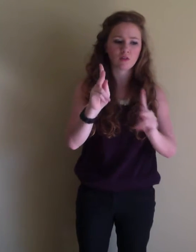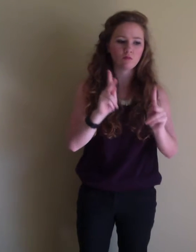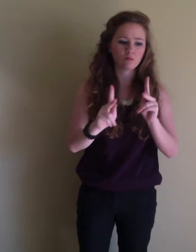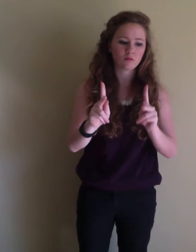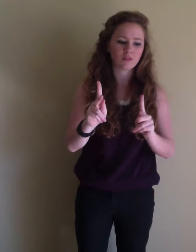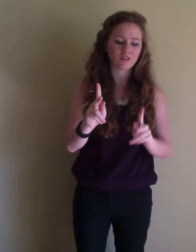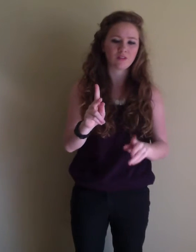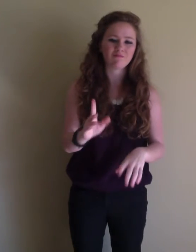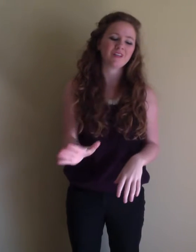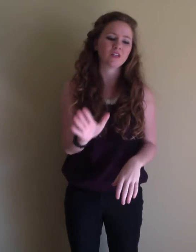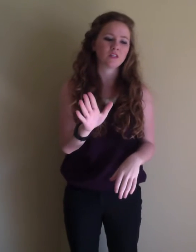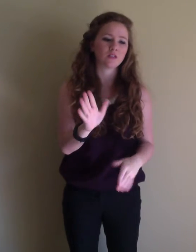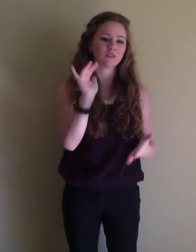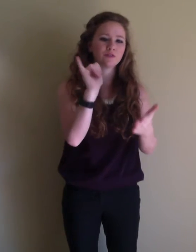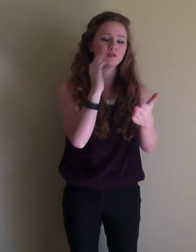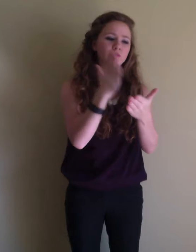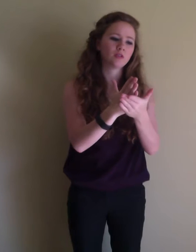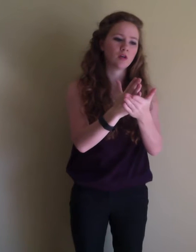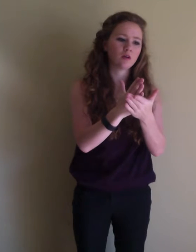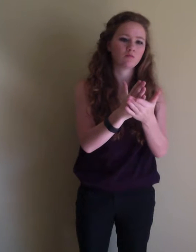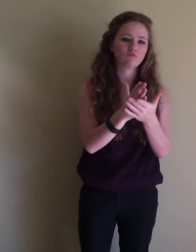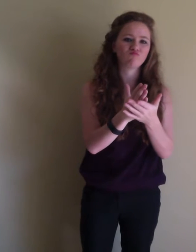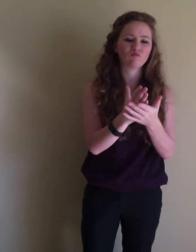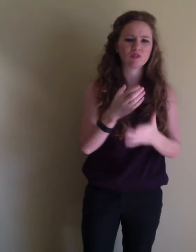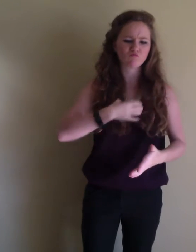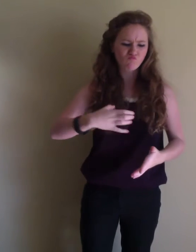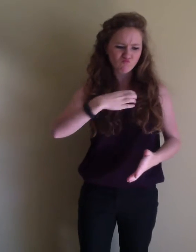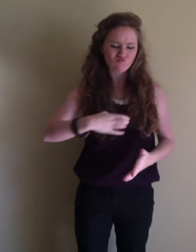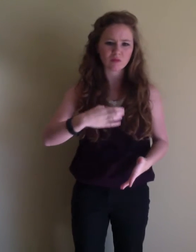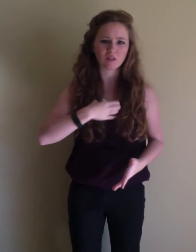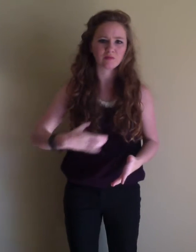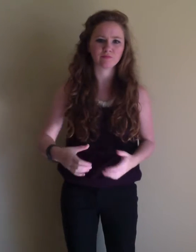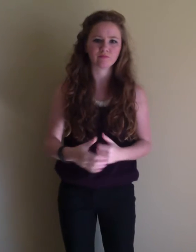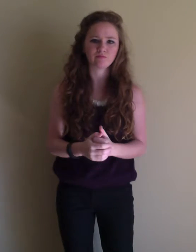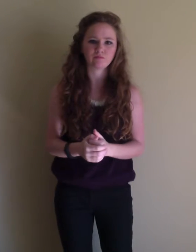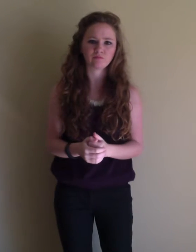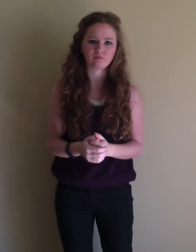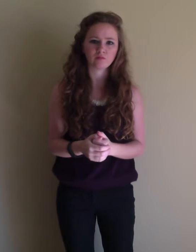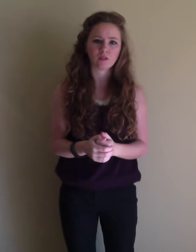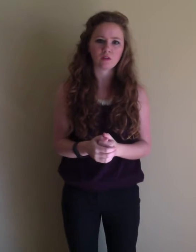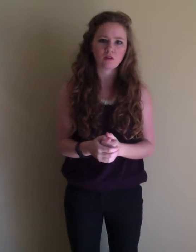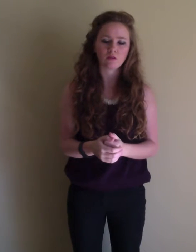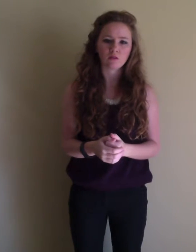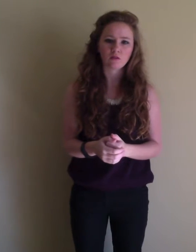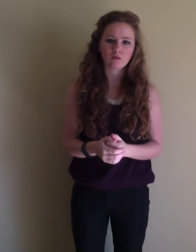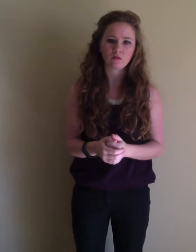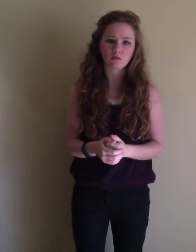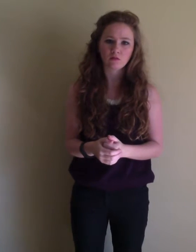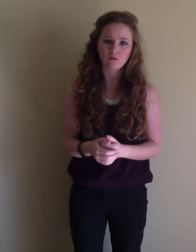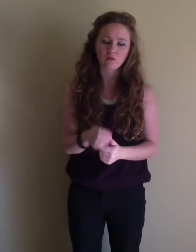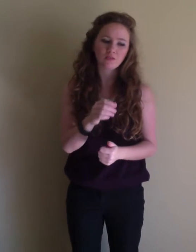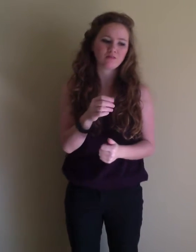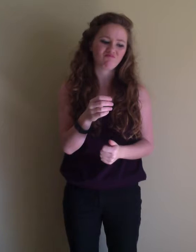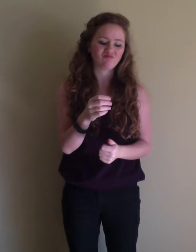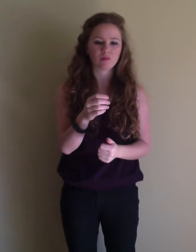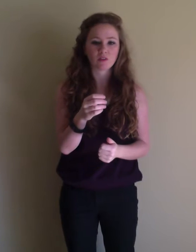Pay the taxes, shut your mouths, go on with your lives. They thought that they were these rebels causing trouble. They did not see all the problems that the colonists